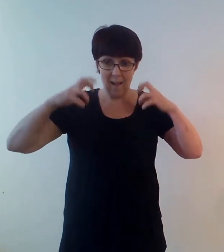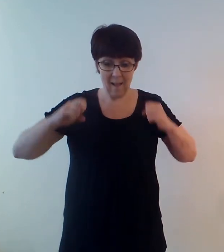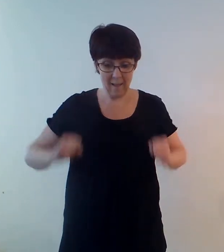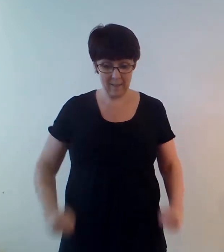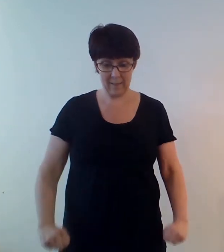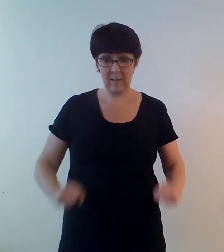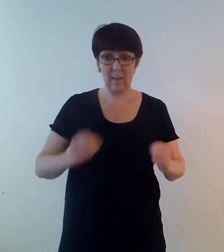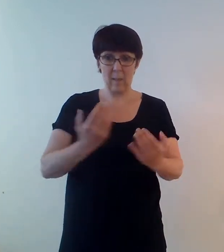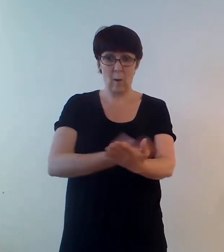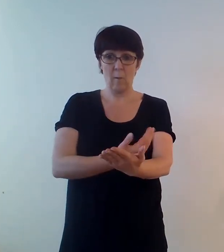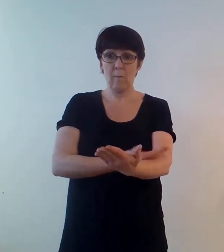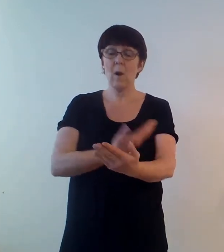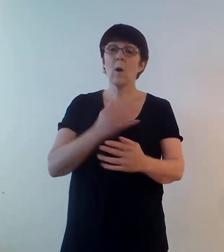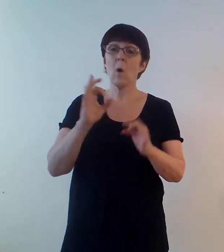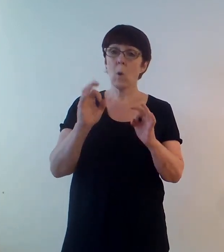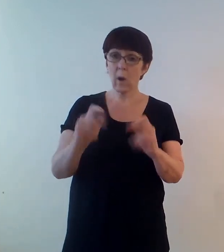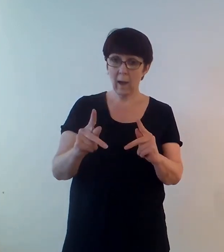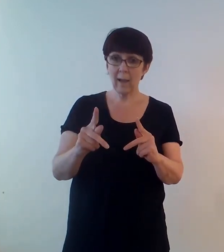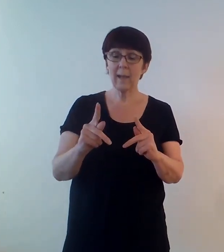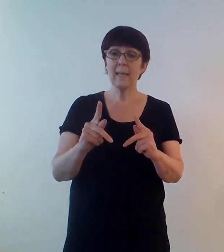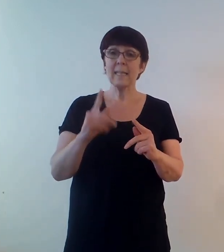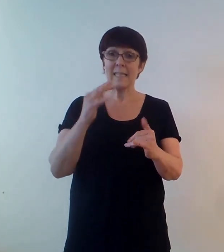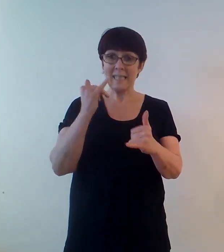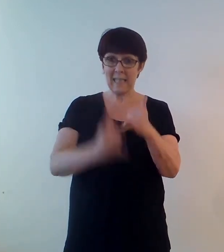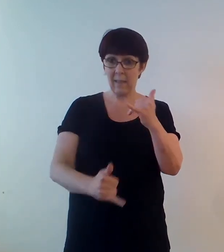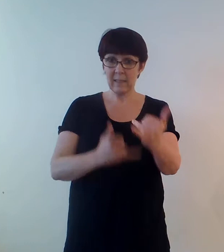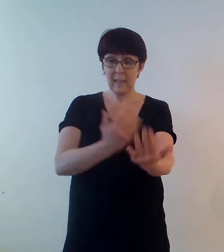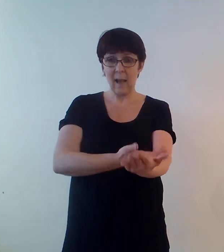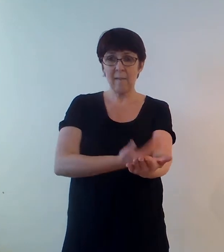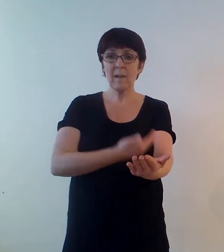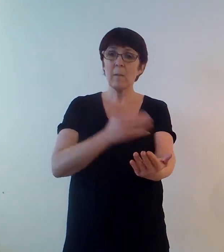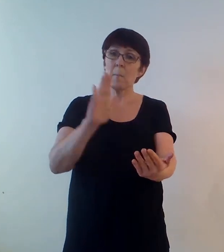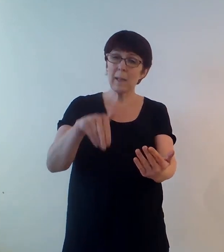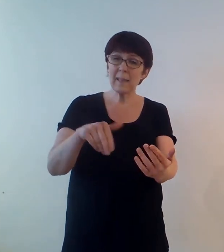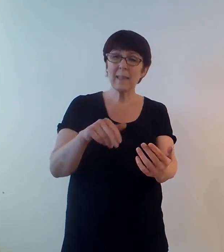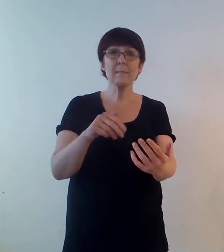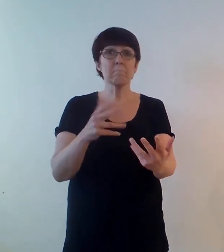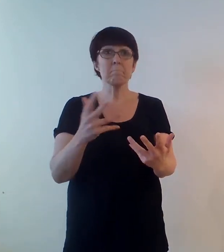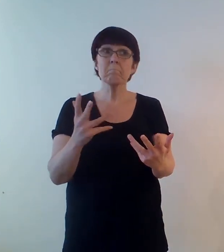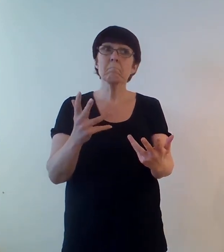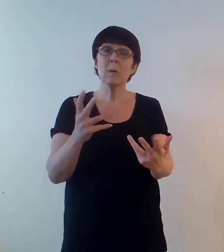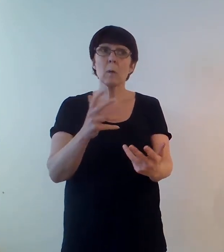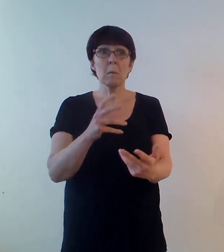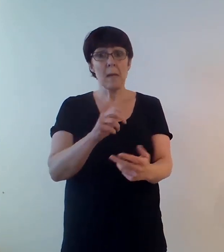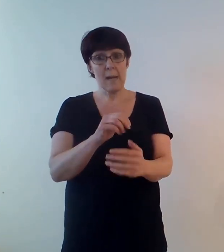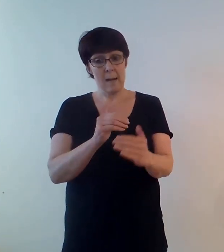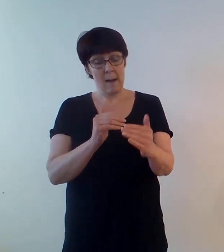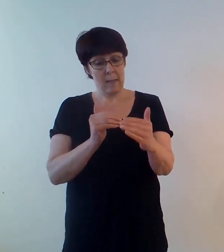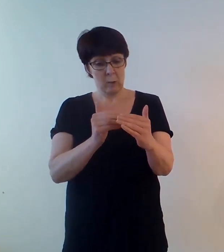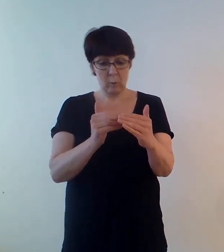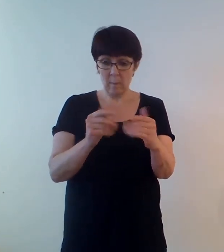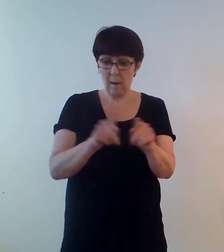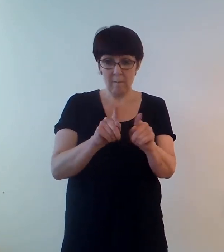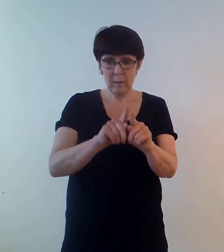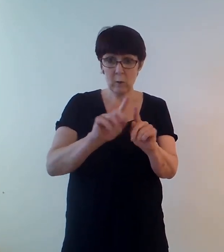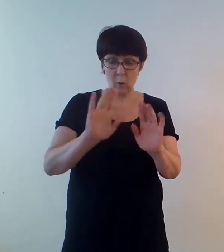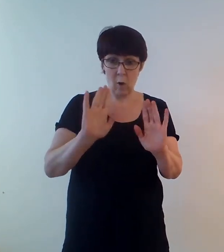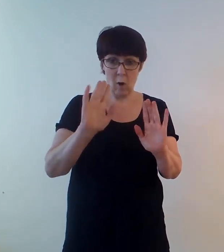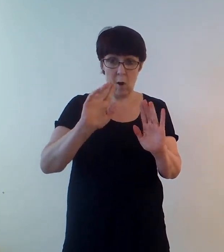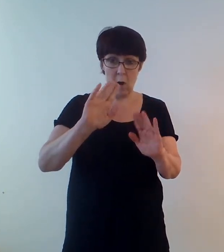the handstand that we are going to get. We've got in the chair again, and it's going to be the piked handstand hold for the 45 seconds. So feet on the chair,